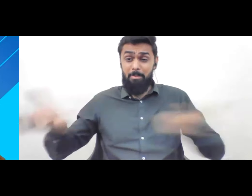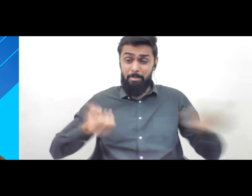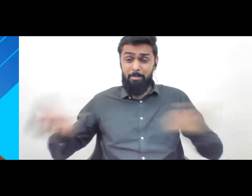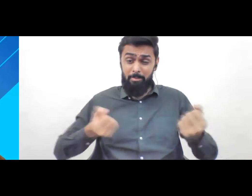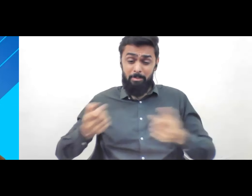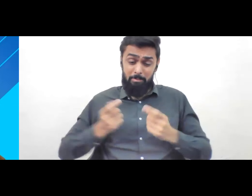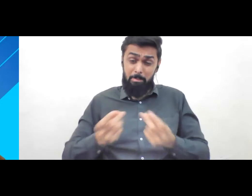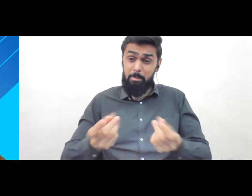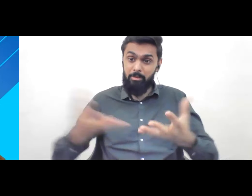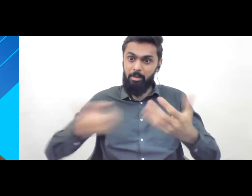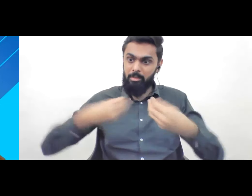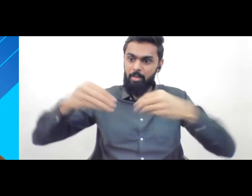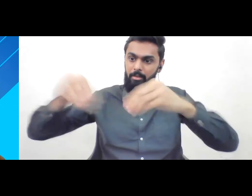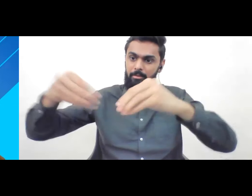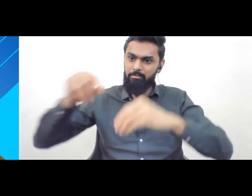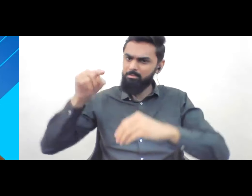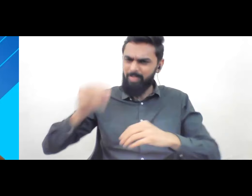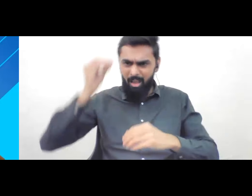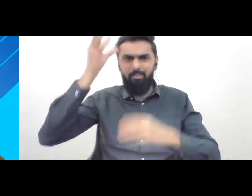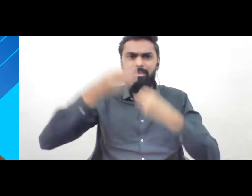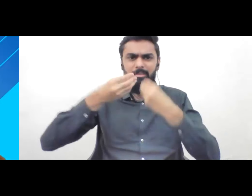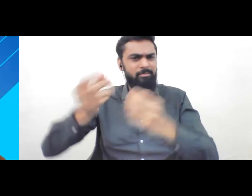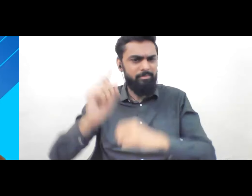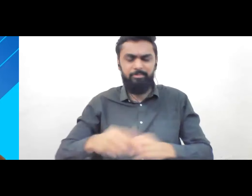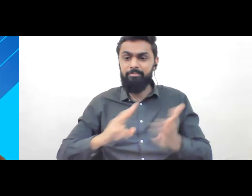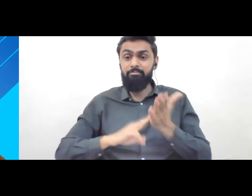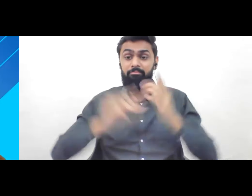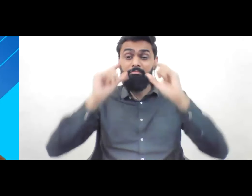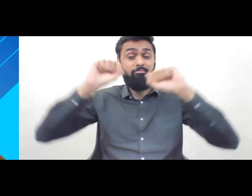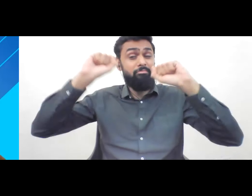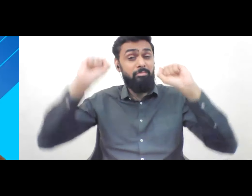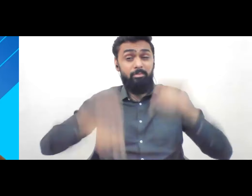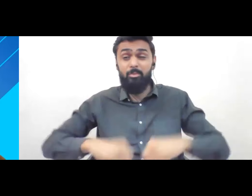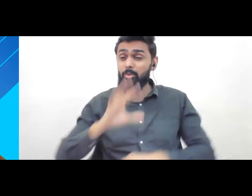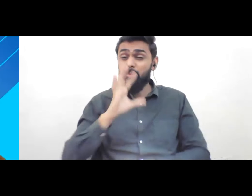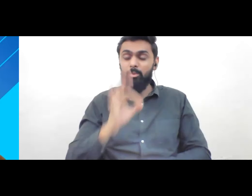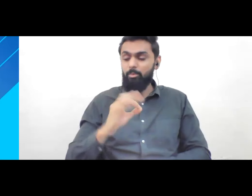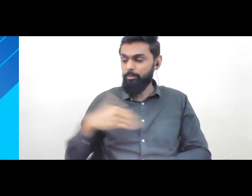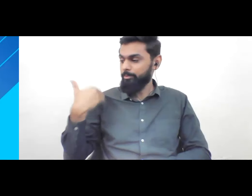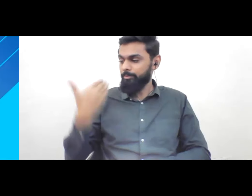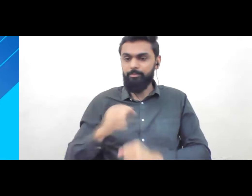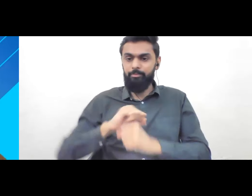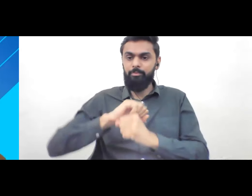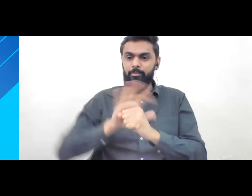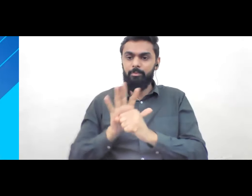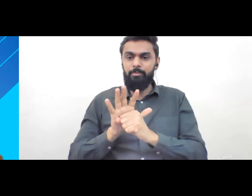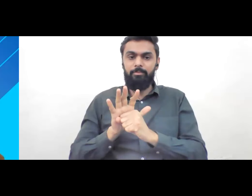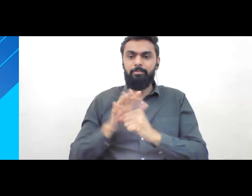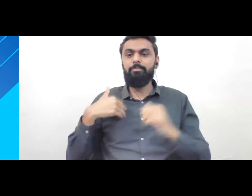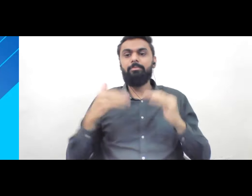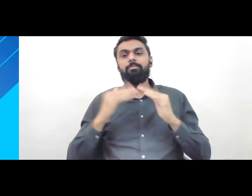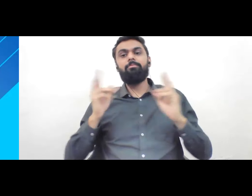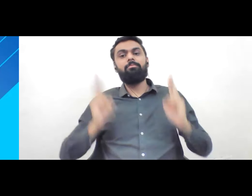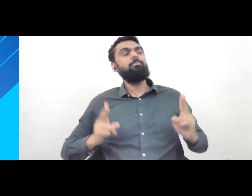destruction? Absolutely. We are, and I think with COVID, we got so used to sitting at home